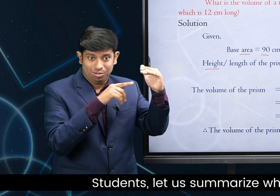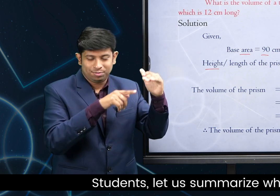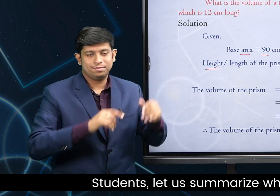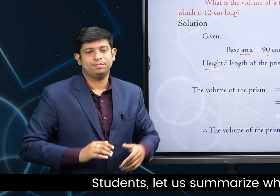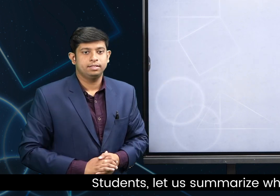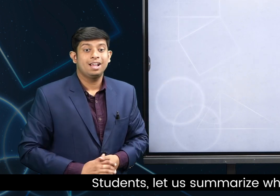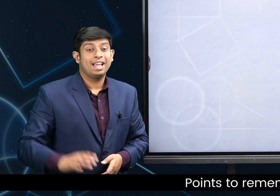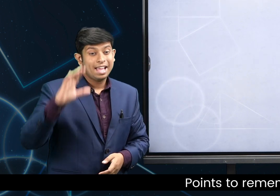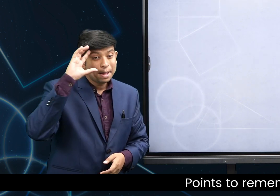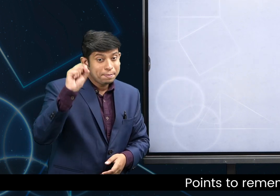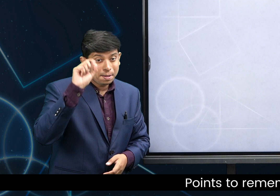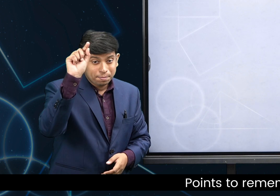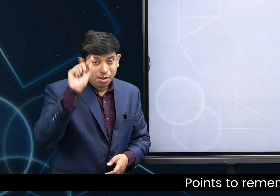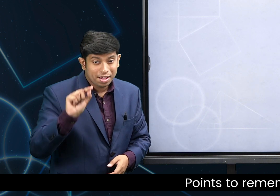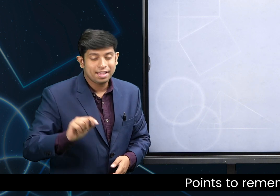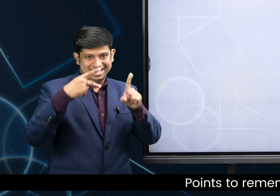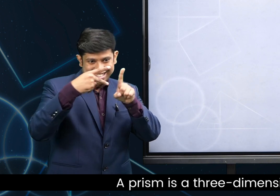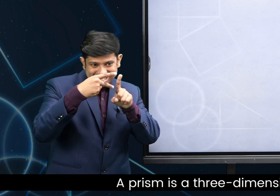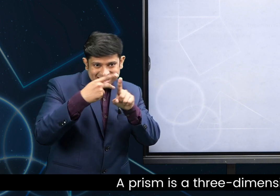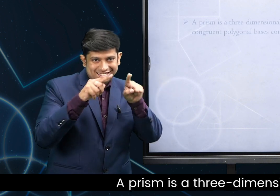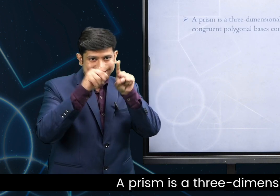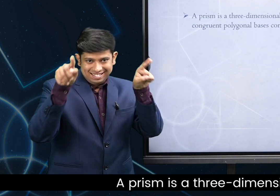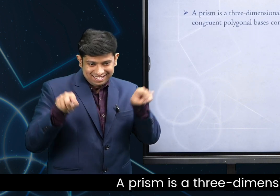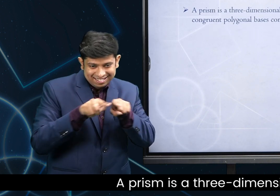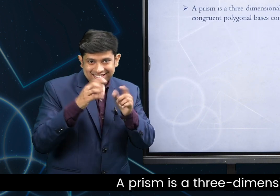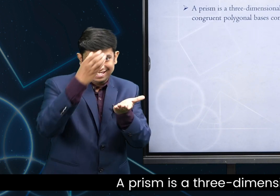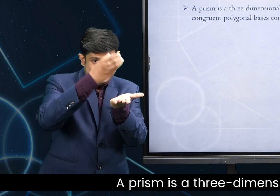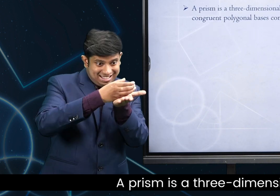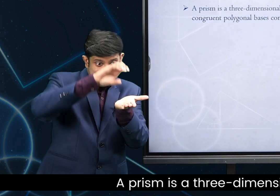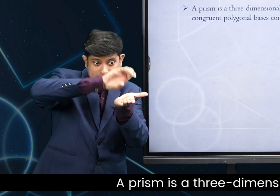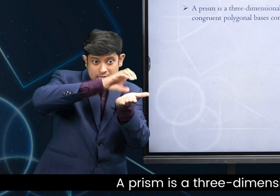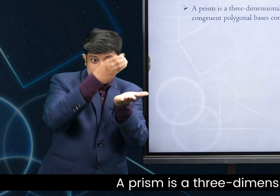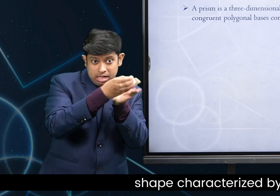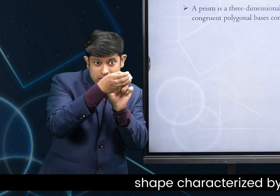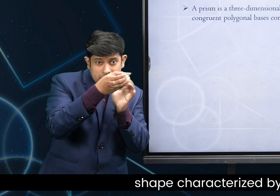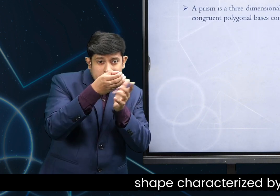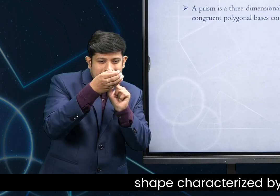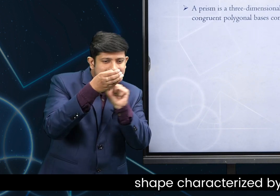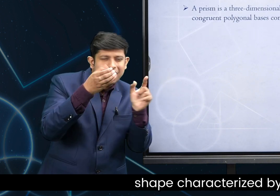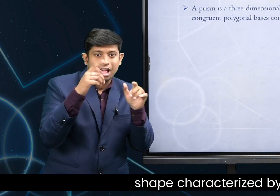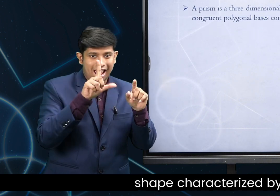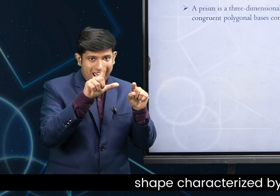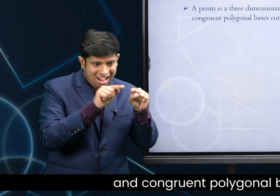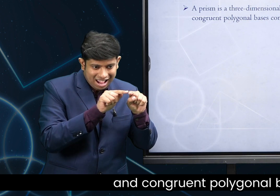Points to remember. A prism is a three-dimensional geometric shape characterized by two parallel and